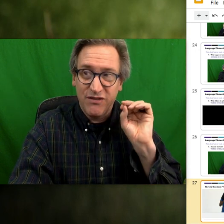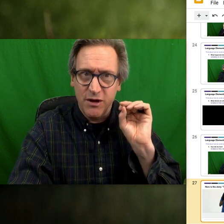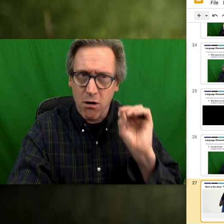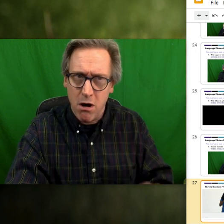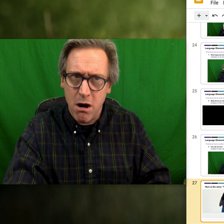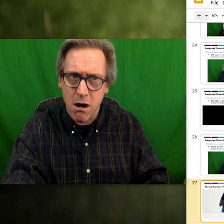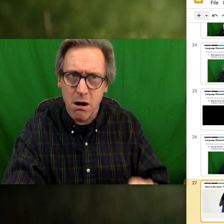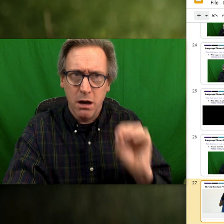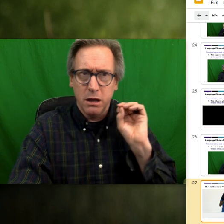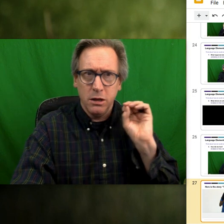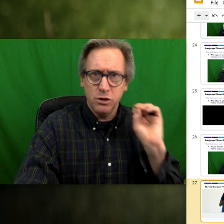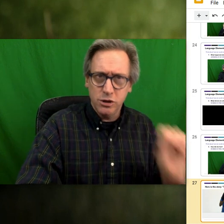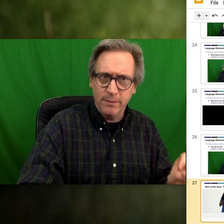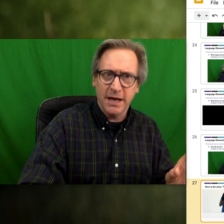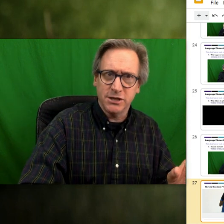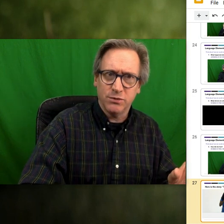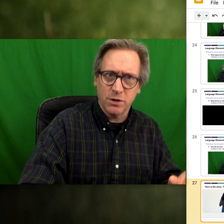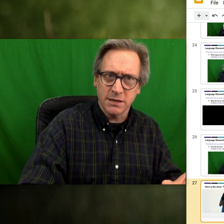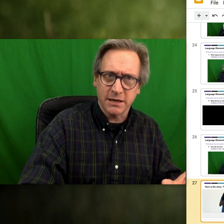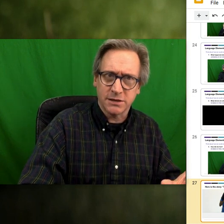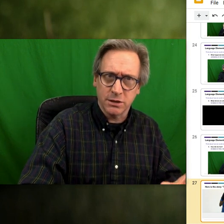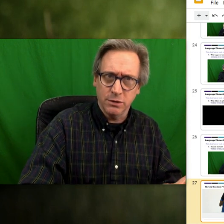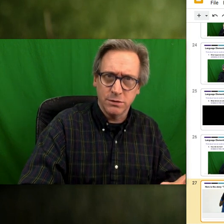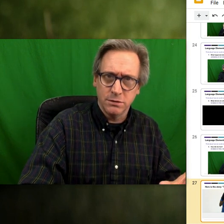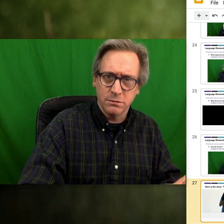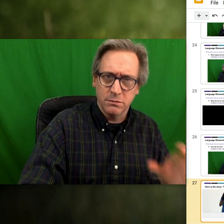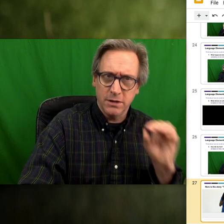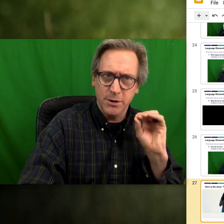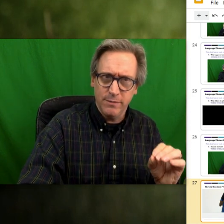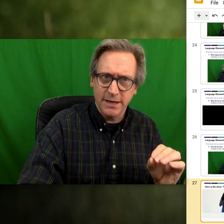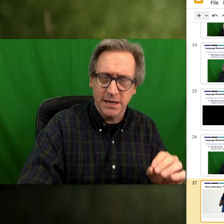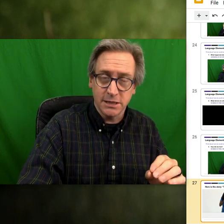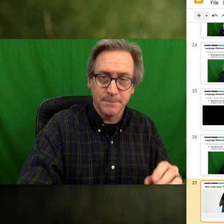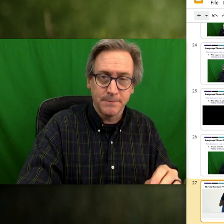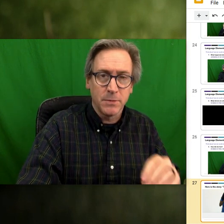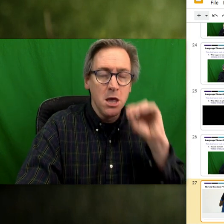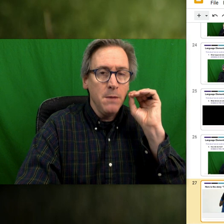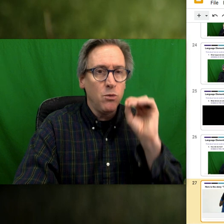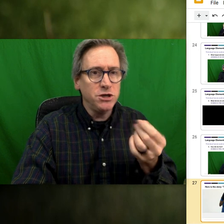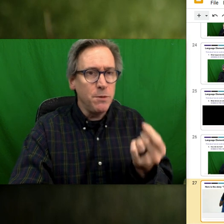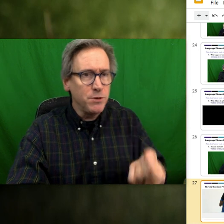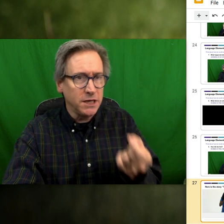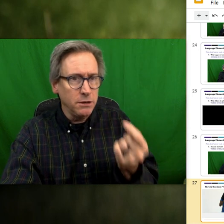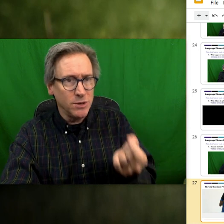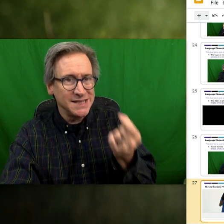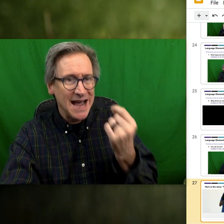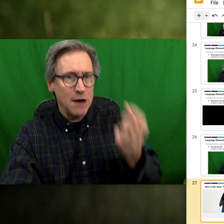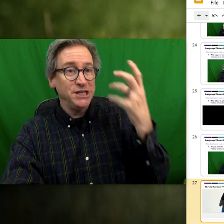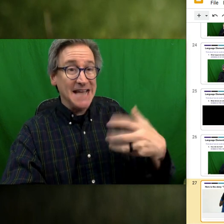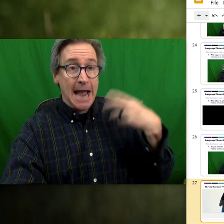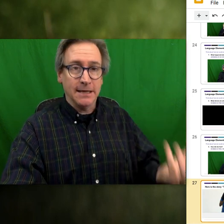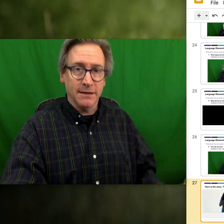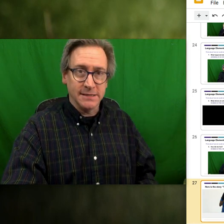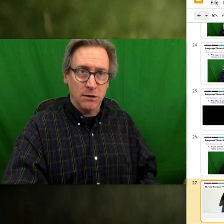If there are, you should be able to catch it through context clues. They should make sense. But I want you to particularly notice how